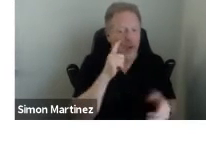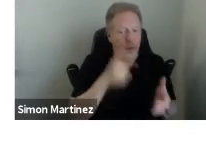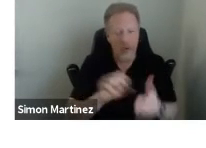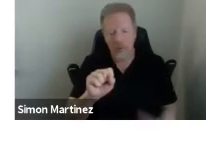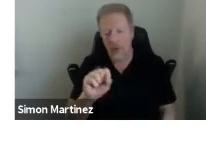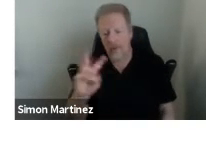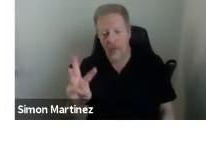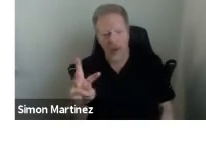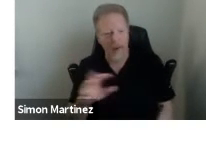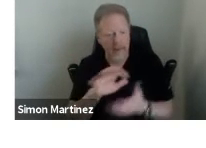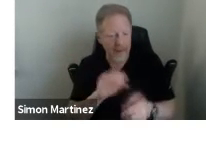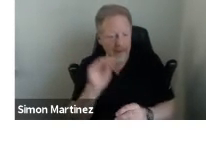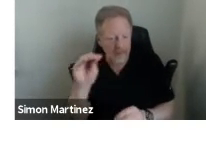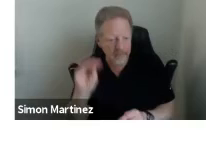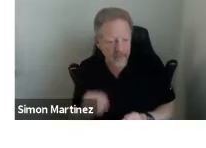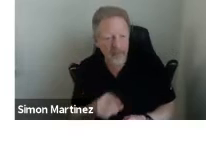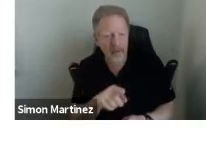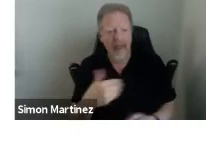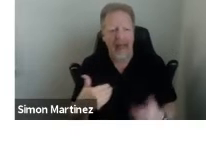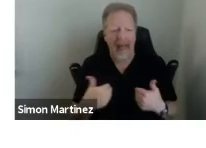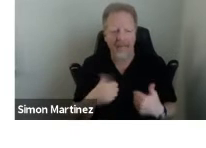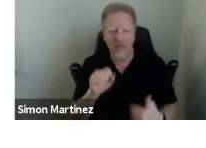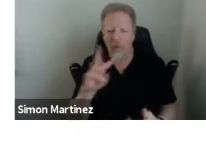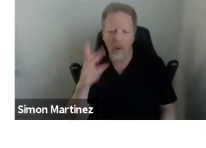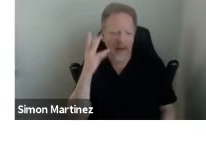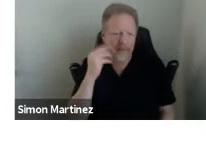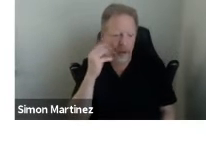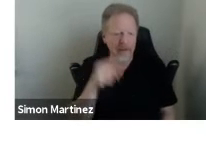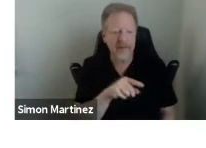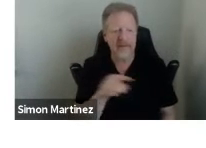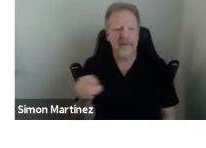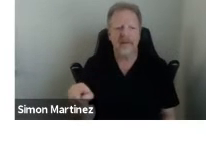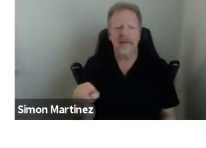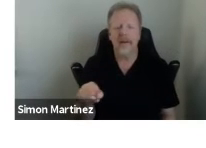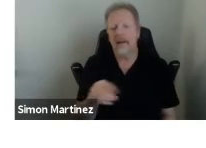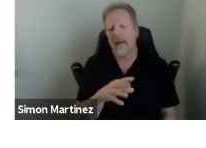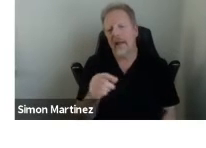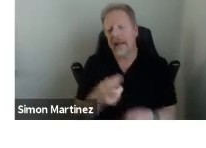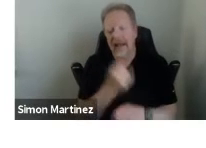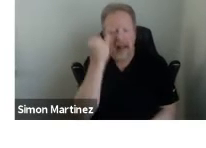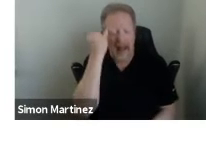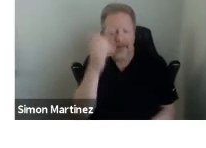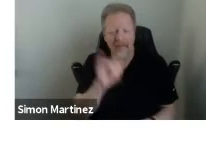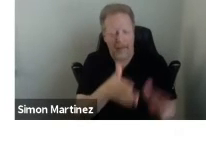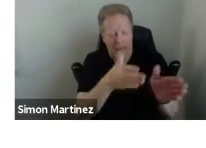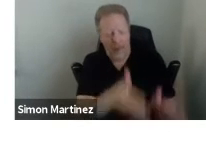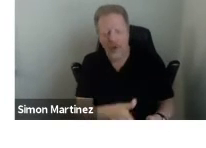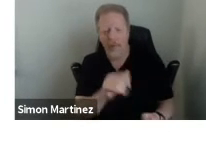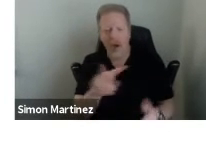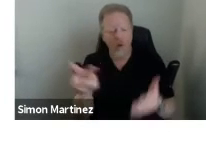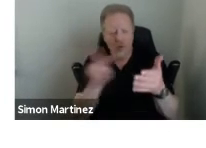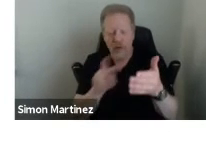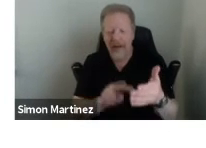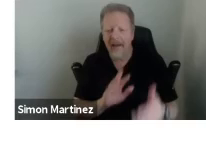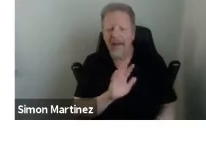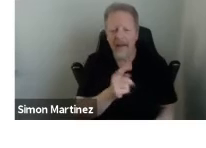mixed in there that they have, and you can get an idea of that person just by reading